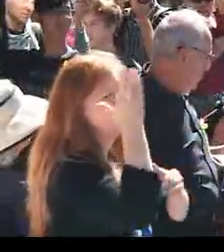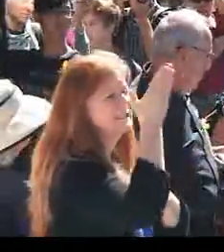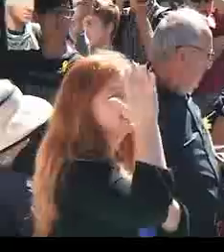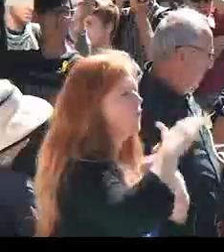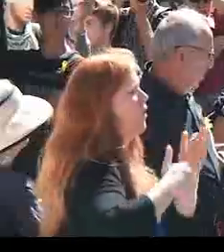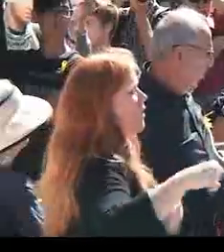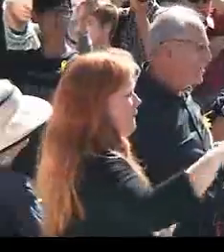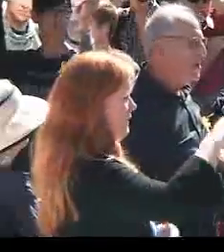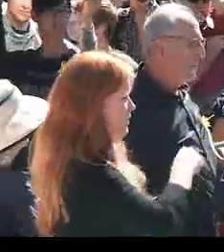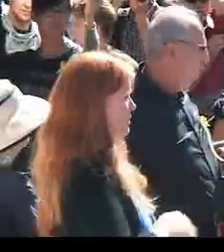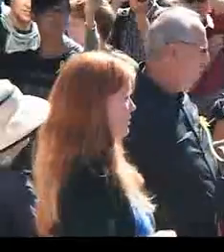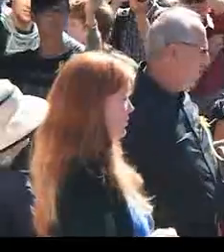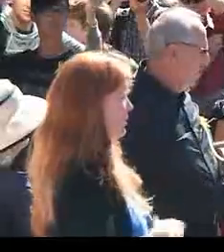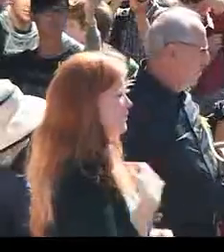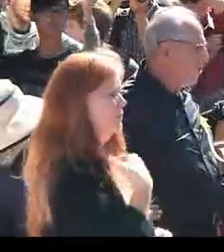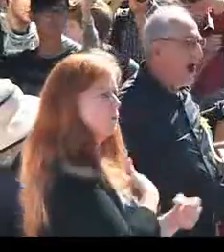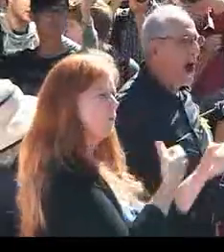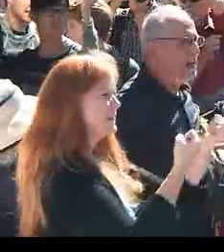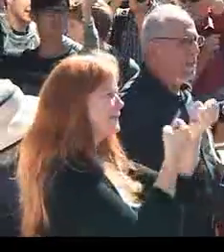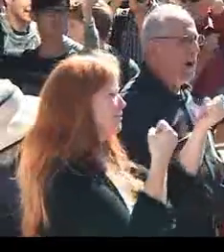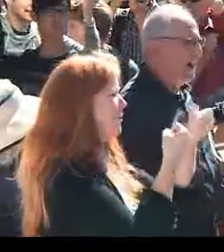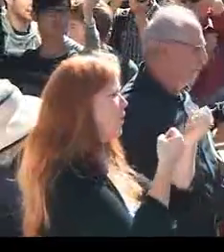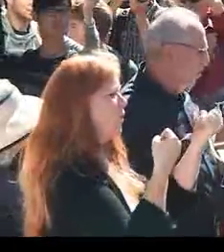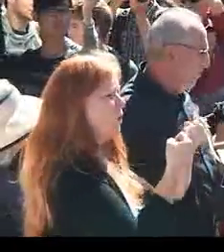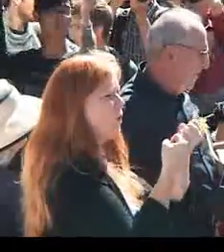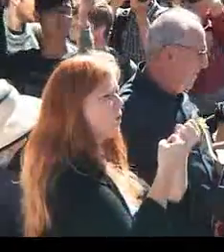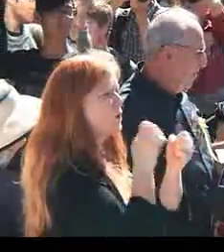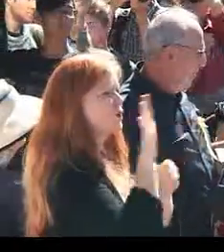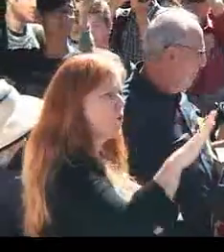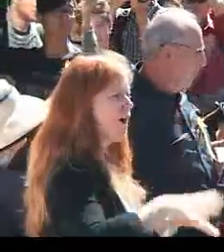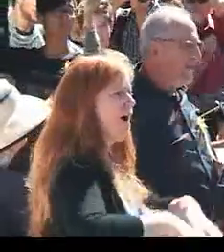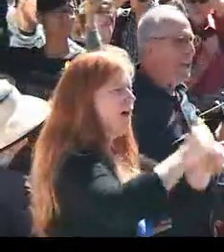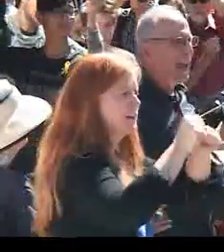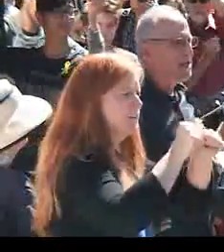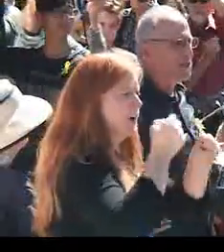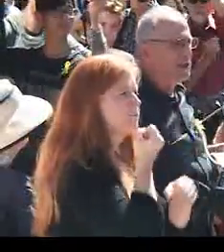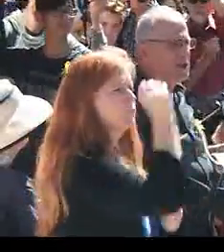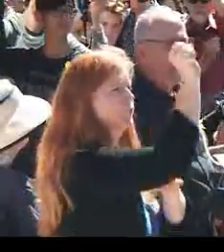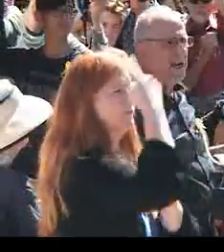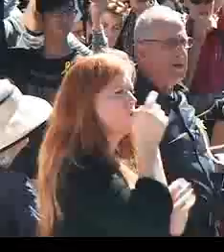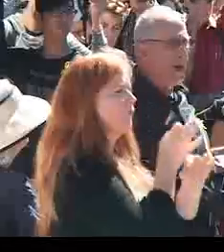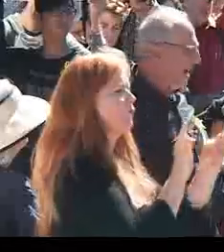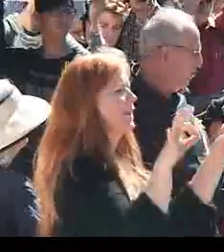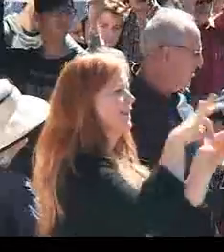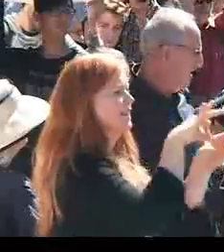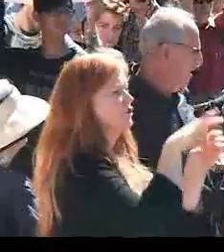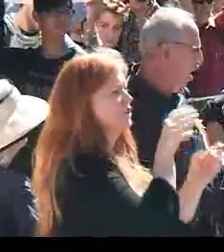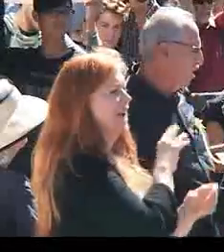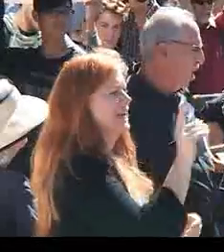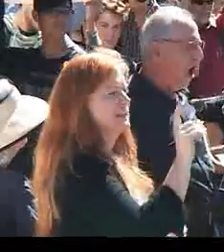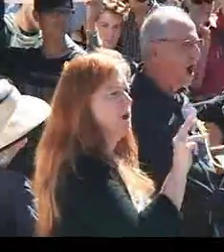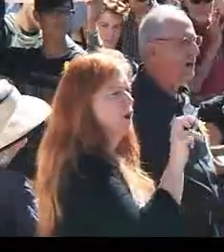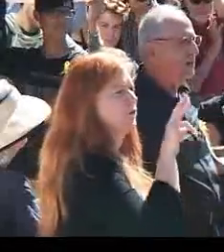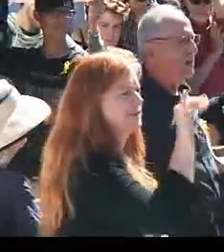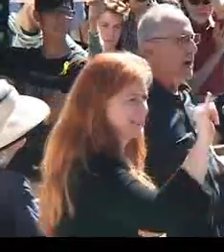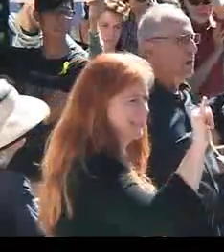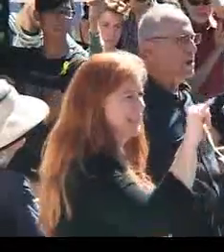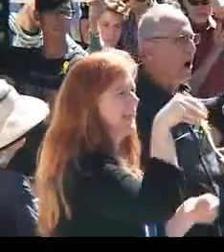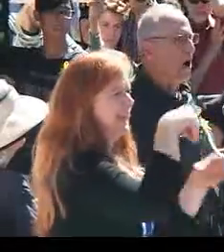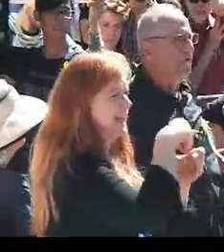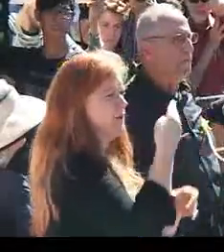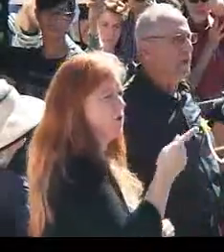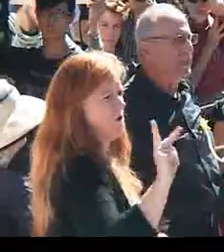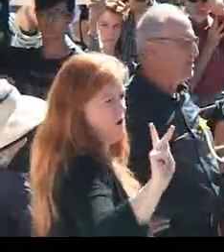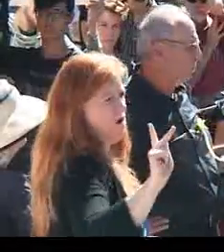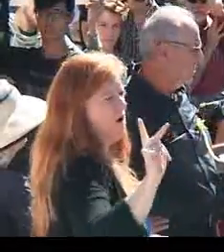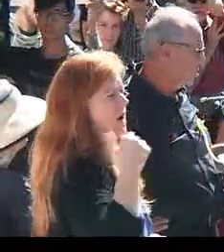you. We support your Occupy movement for free elections and democracy in Hong Kong, and we